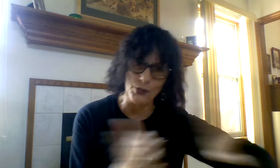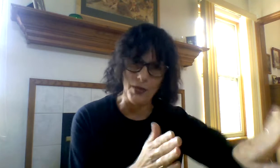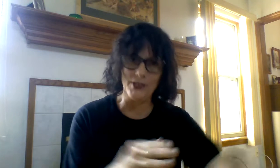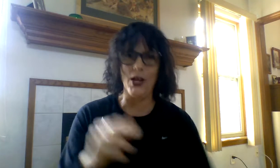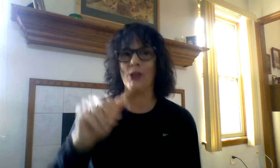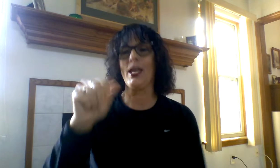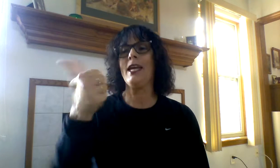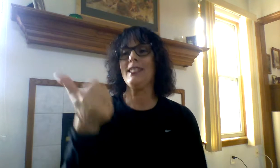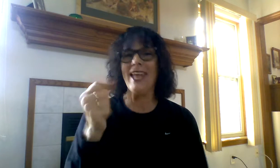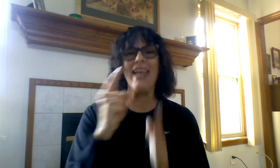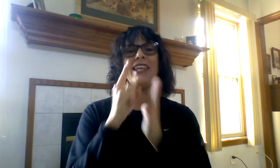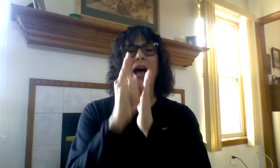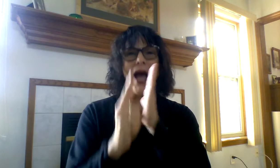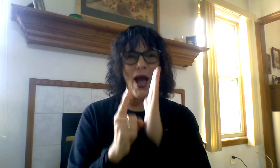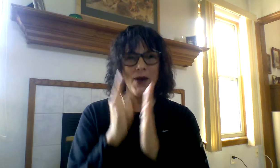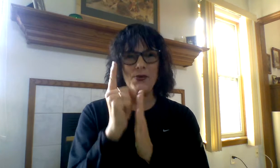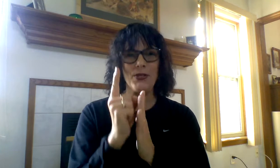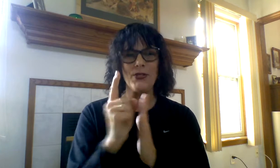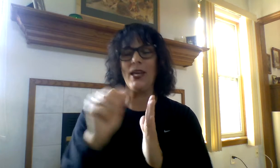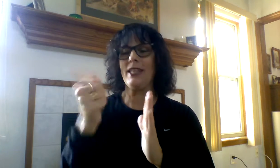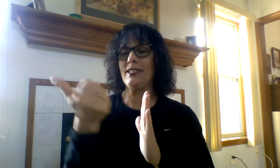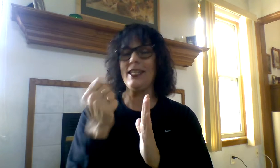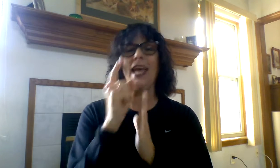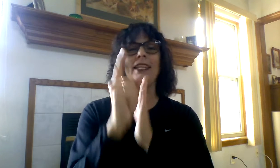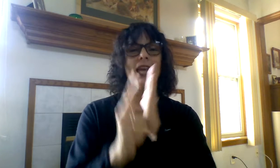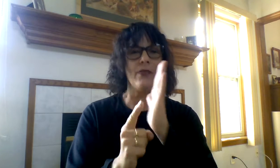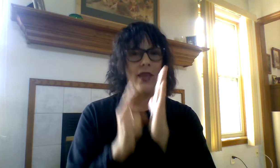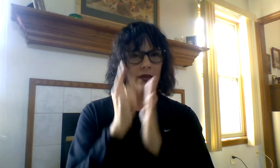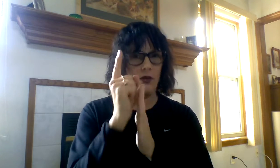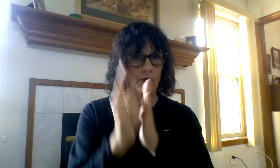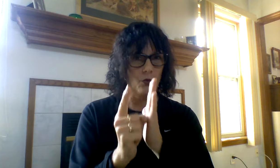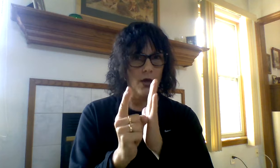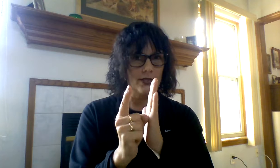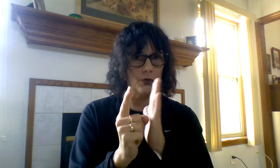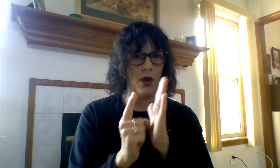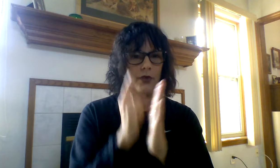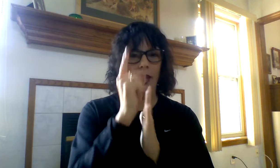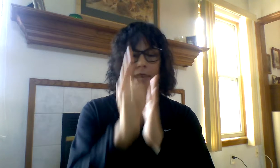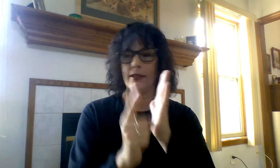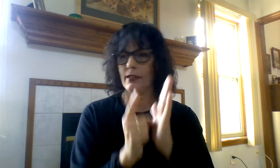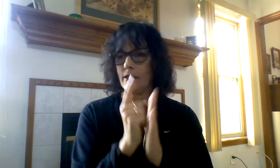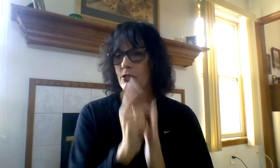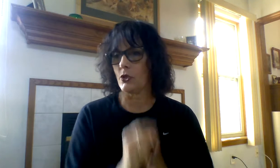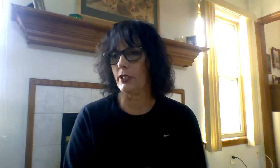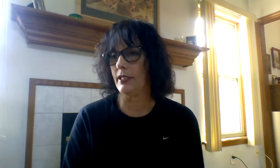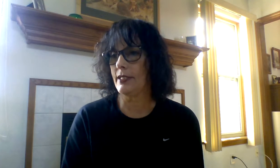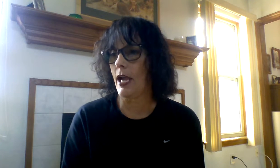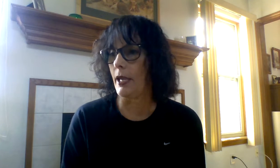that's dollars, 10 hours, it's 10 and then the ones around the hand, circling in time.